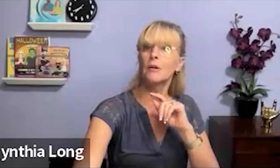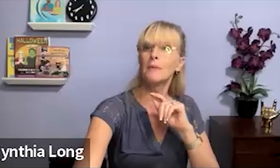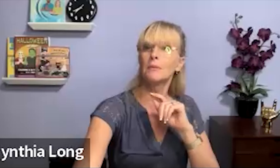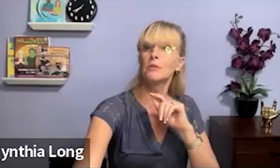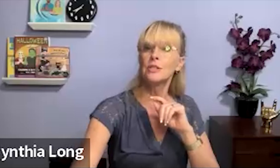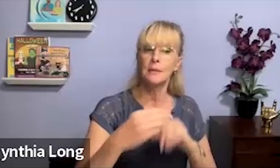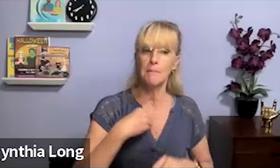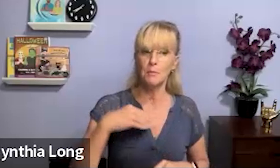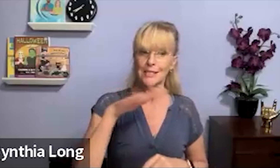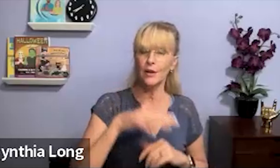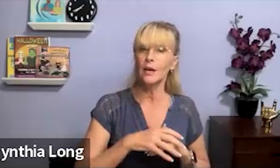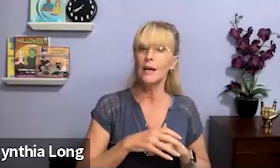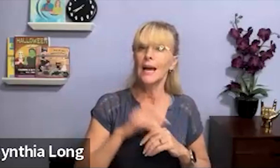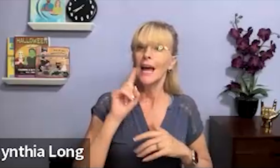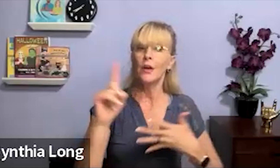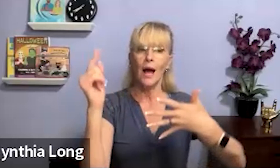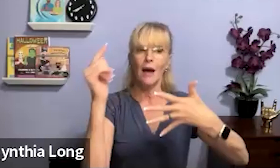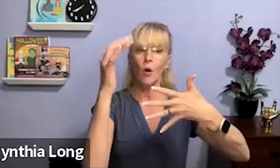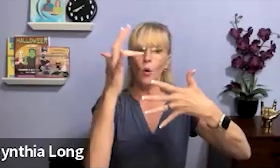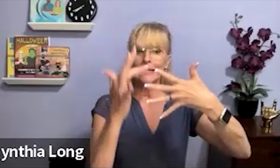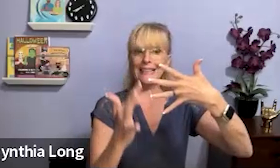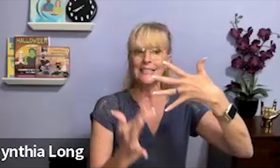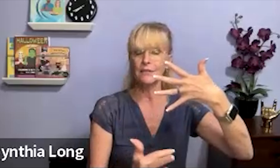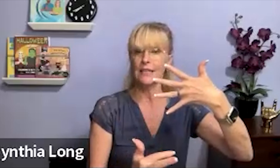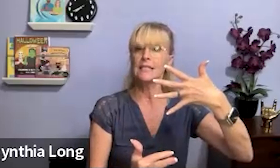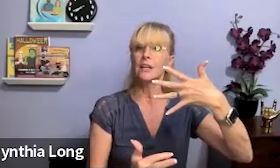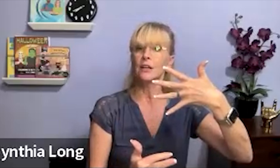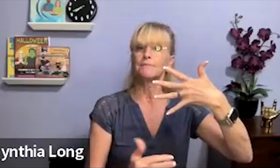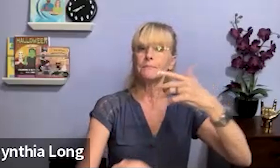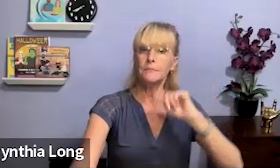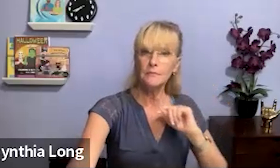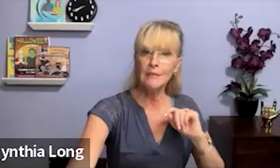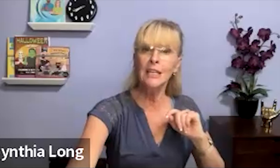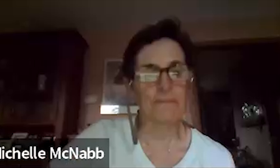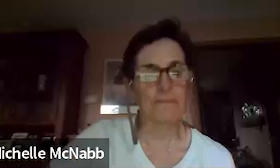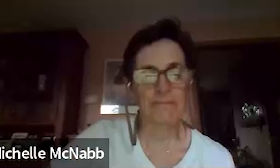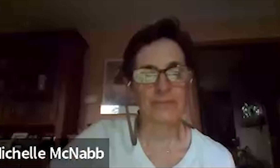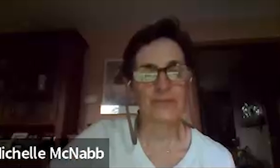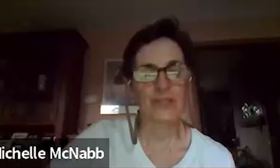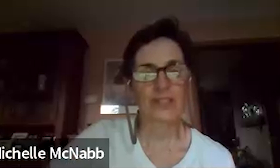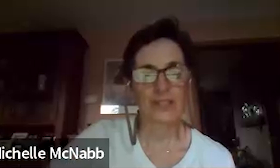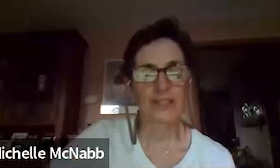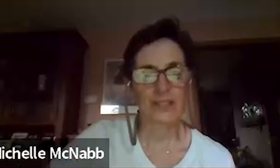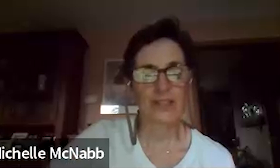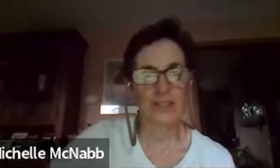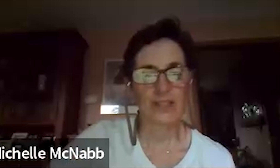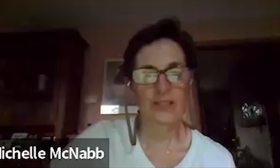on members area, and they'll have a whole list of things here. Okay. Anybody else, you just click on shop and you